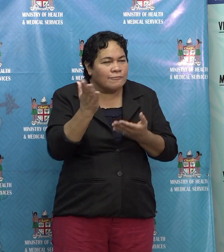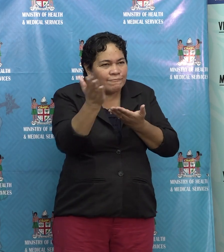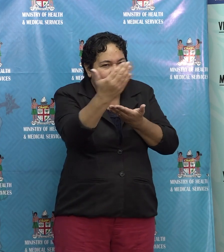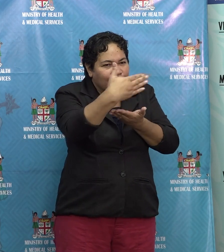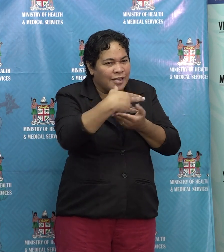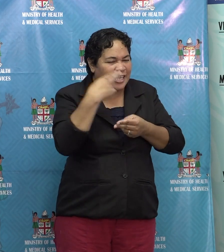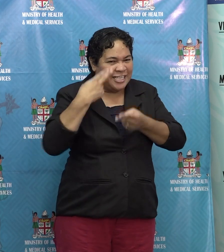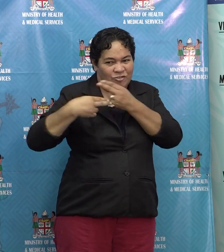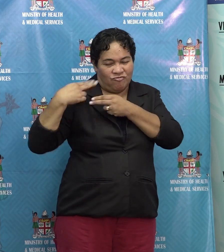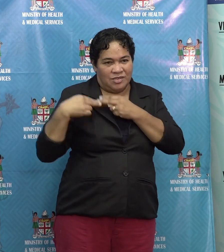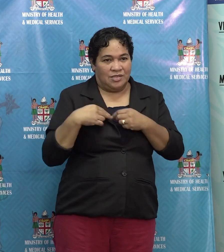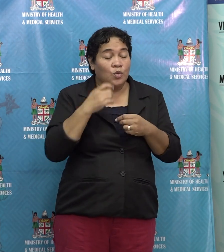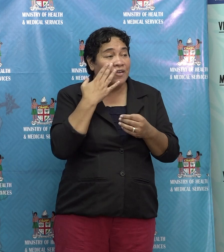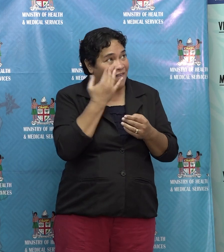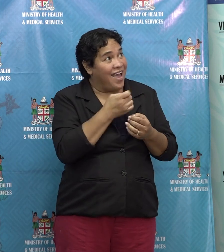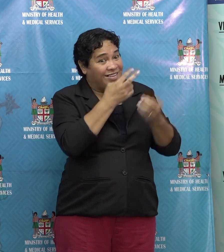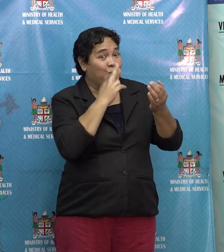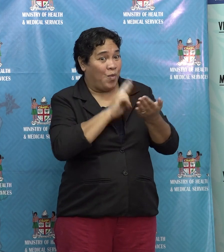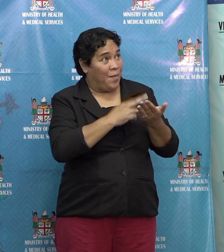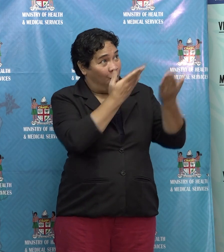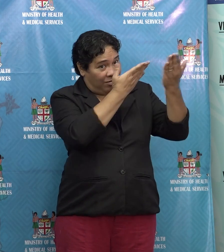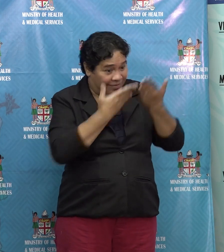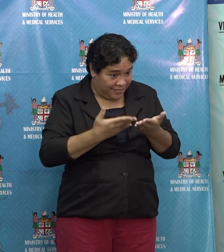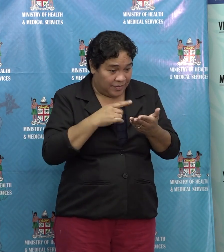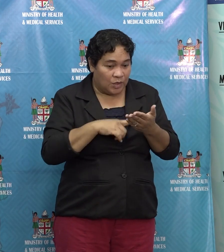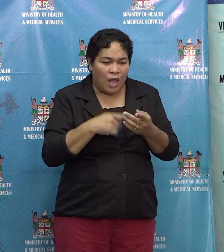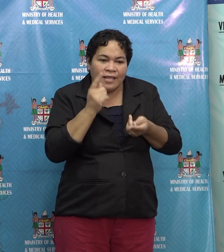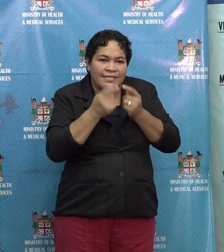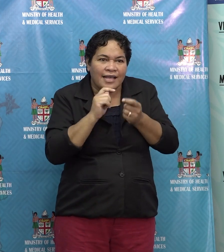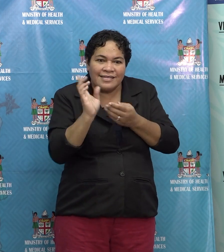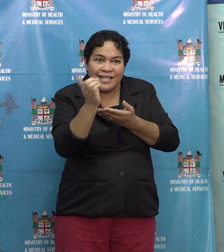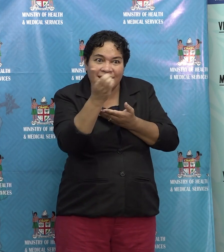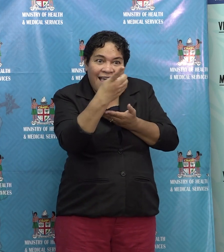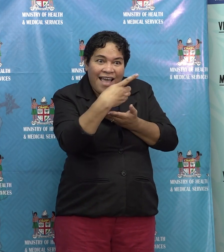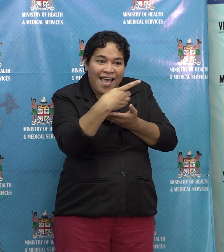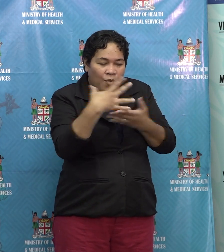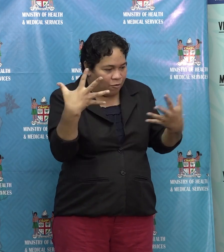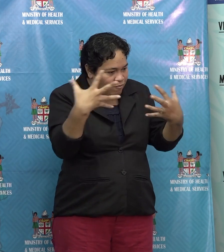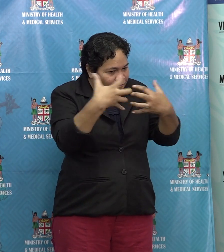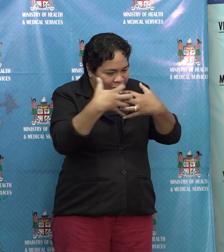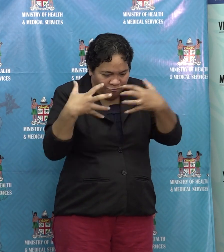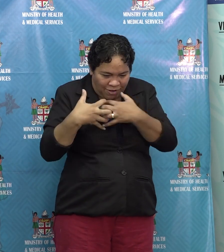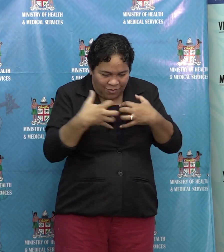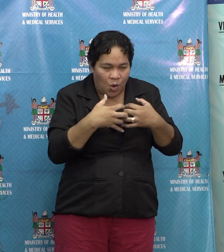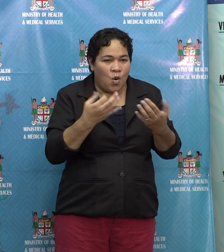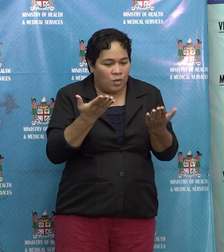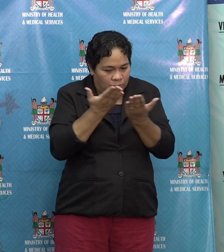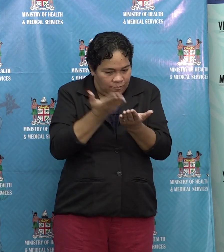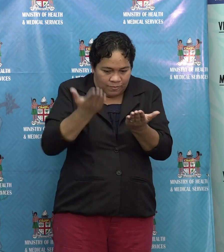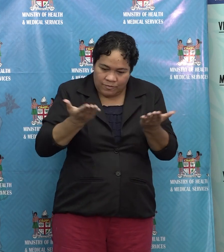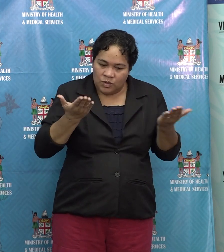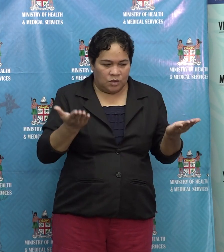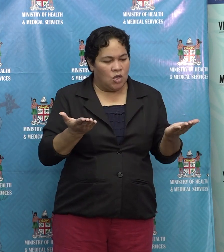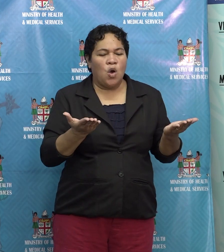look at the genomic sequencing and some of the testing data. And once we reach a certain point, we'll say, okay, that's it. Let's just concentrate